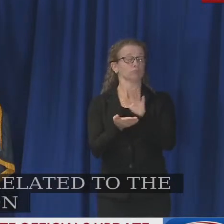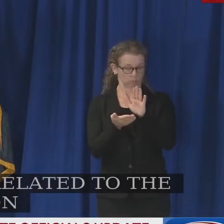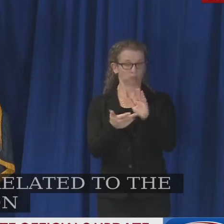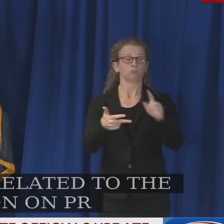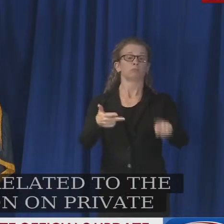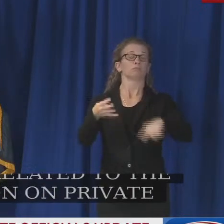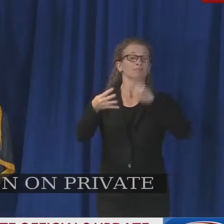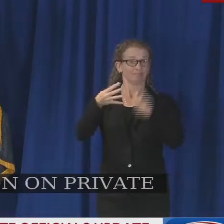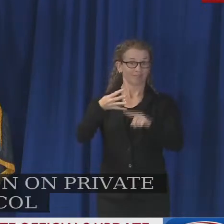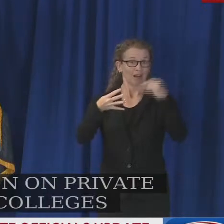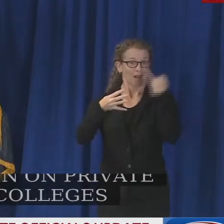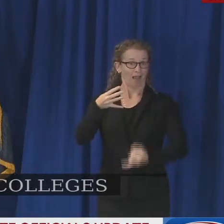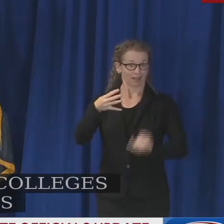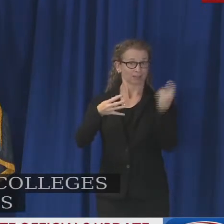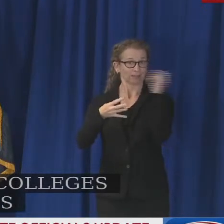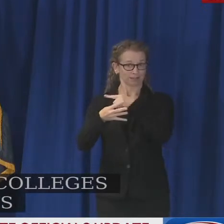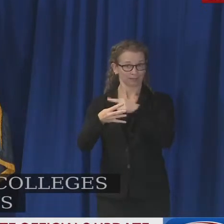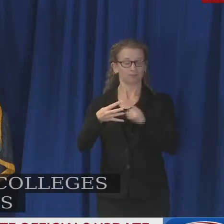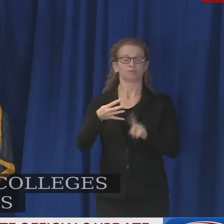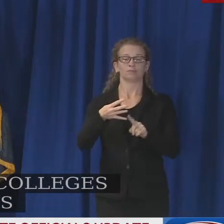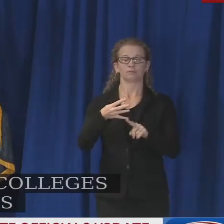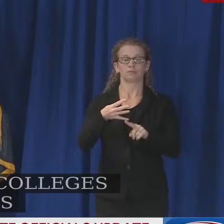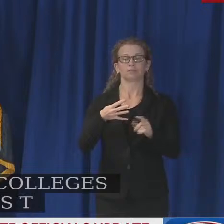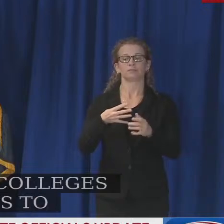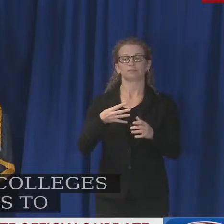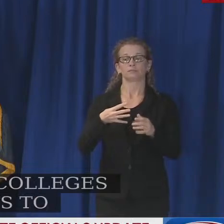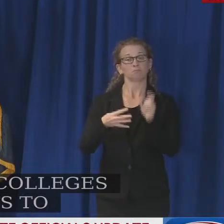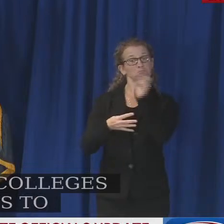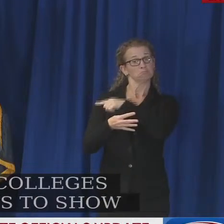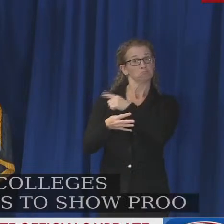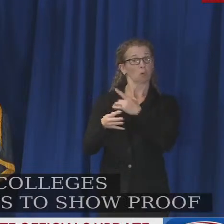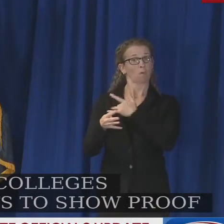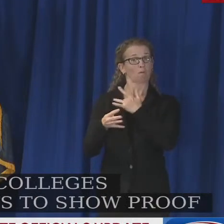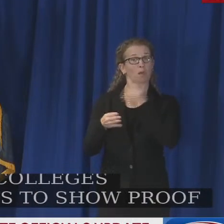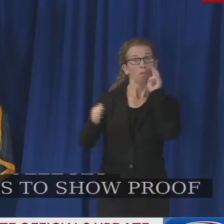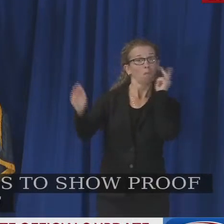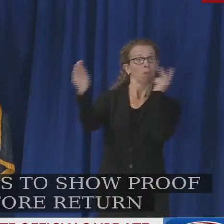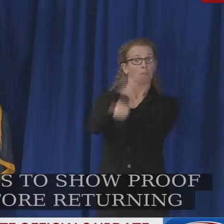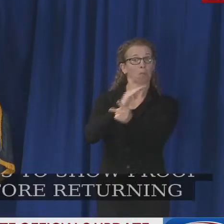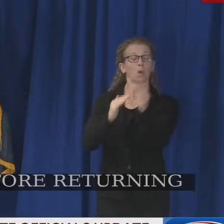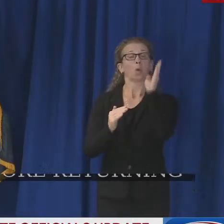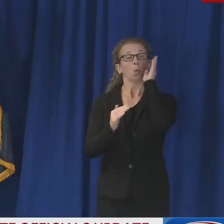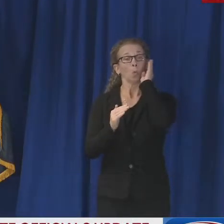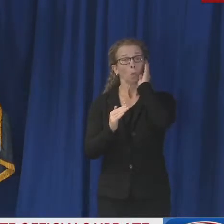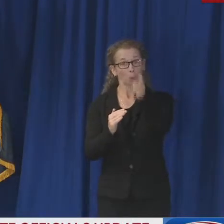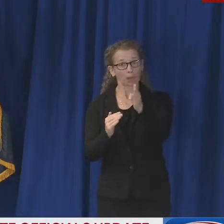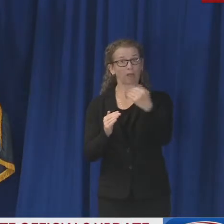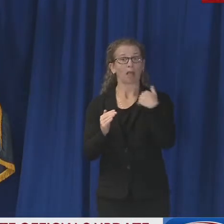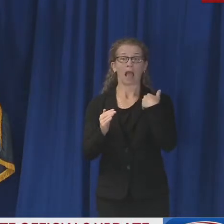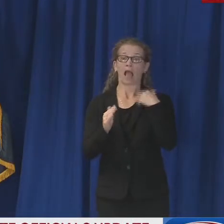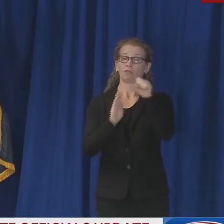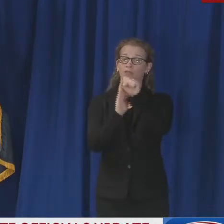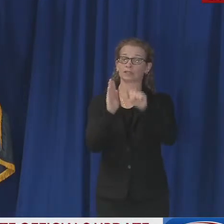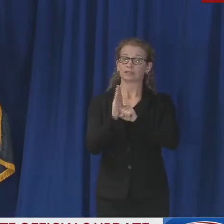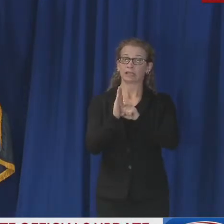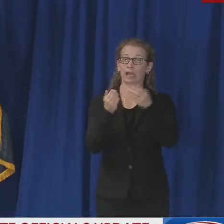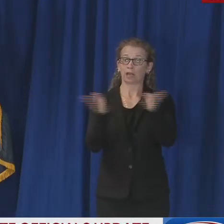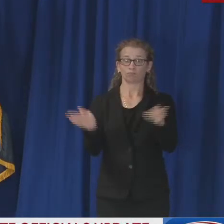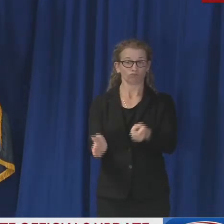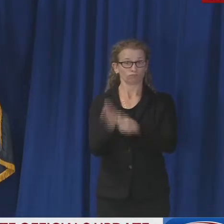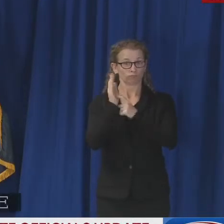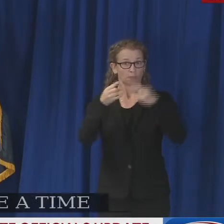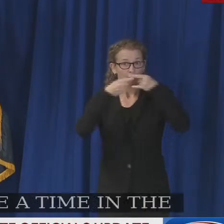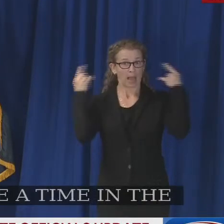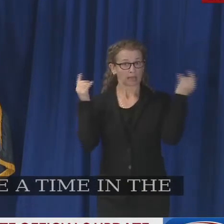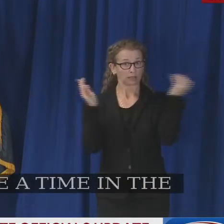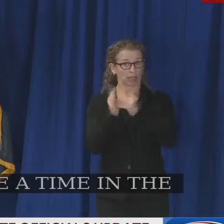would be, do you foresee at all a time in the future where we would have a statewide mask mandate